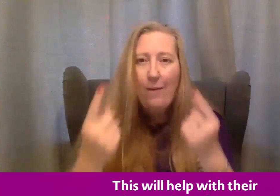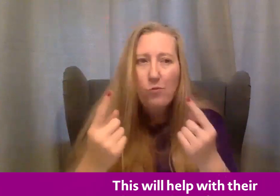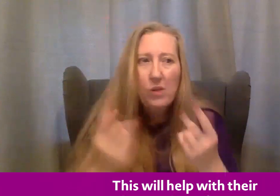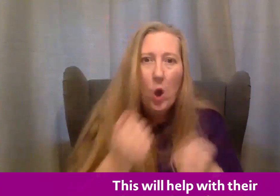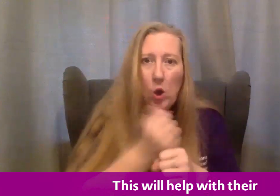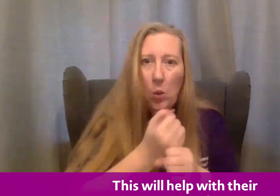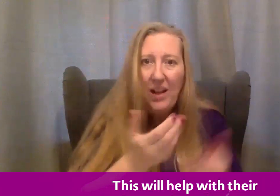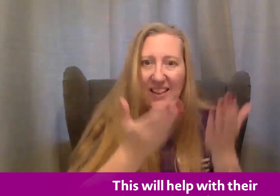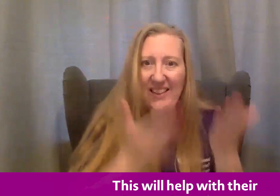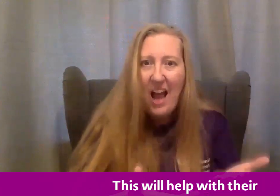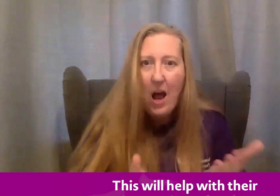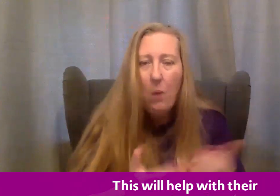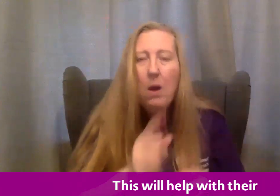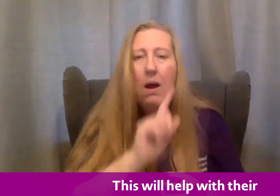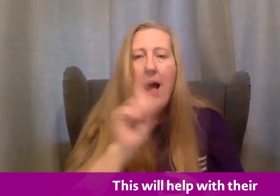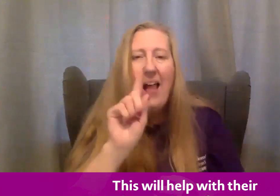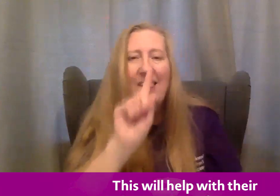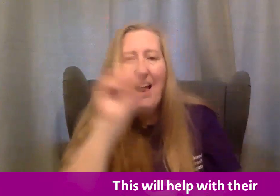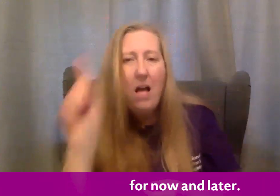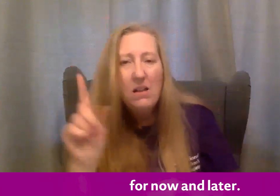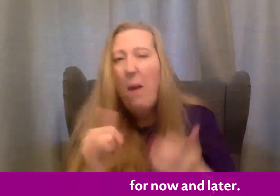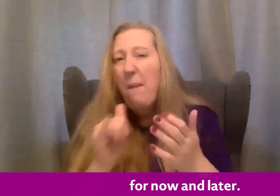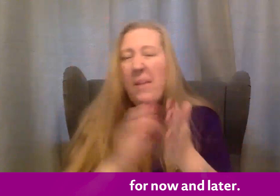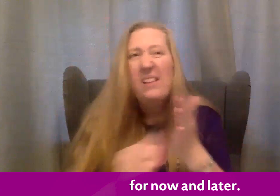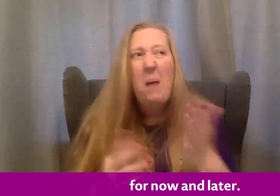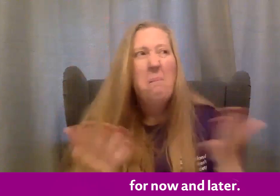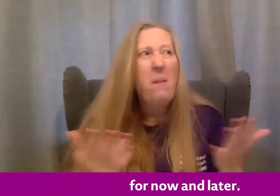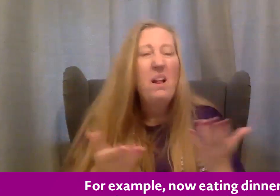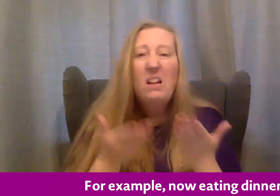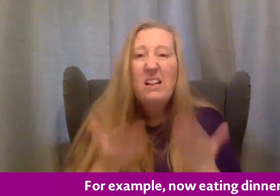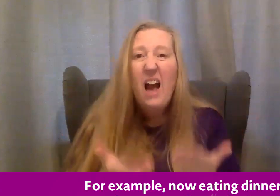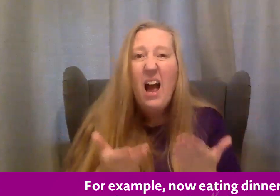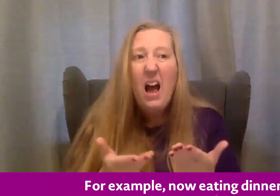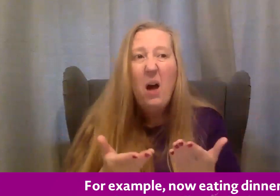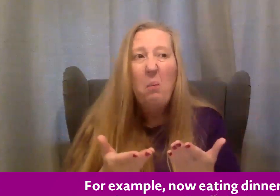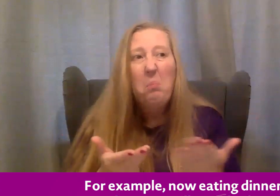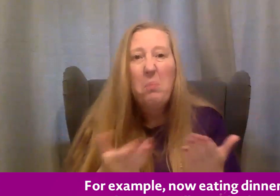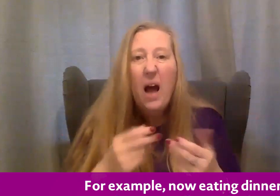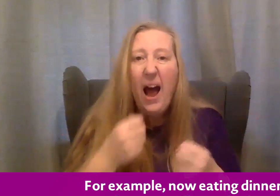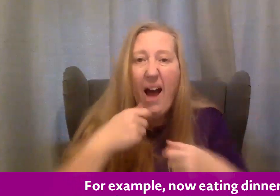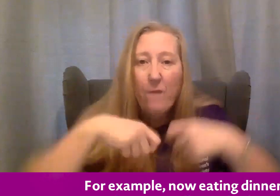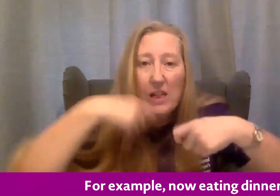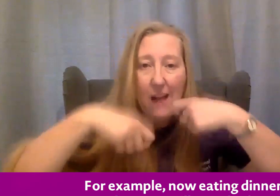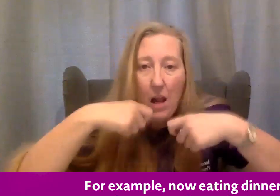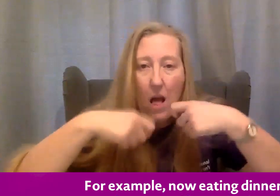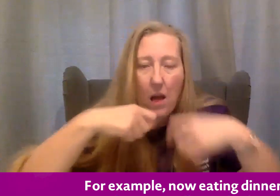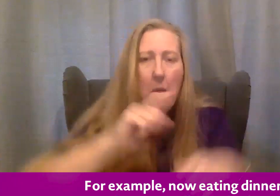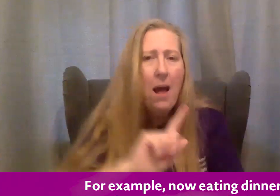This will help with their understanding of activities. For now. later. For example. Now. Eating